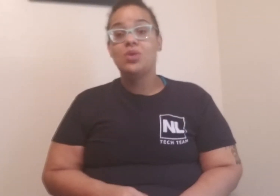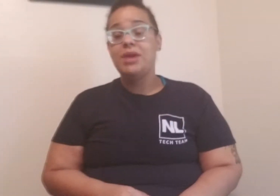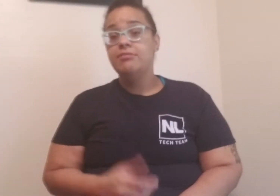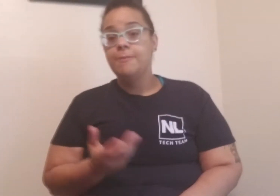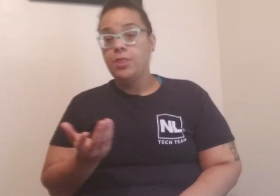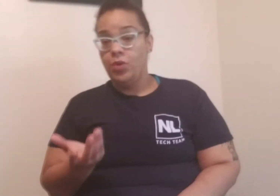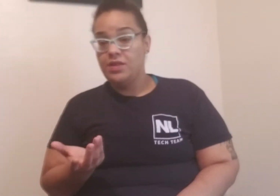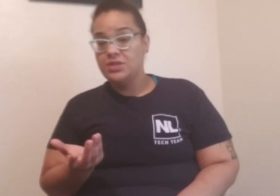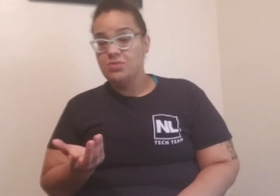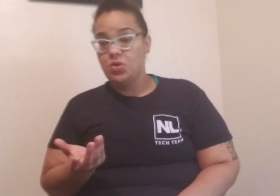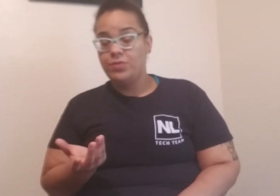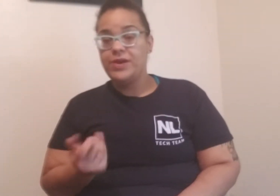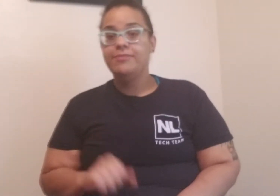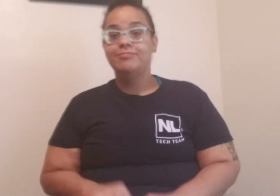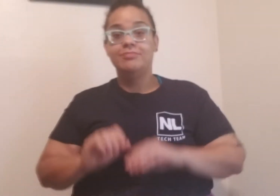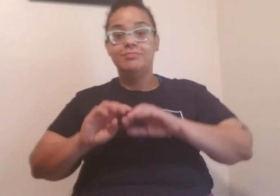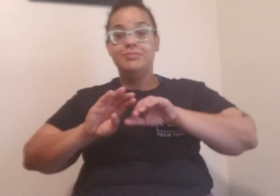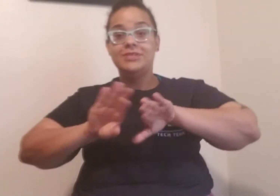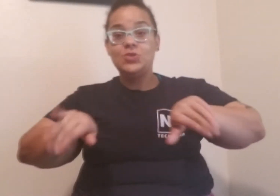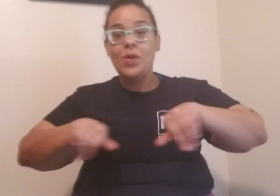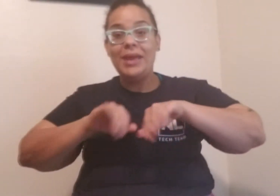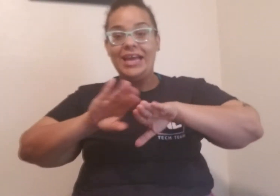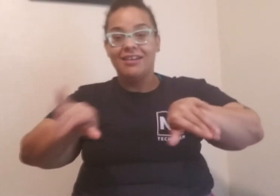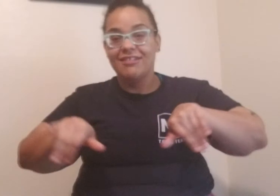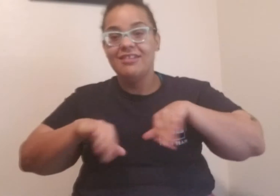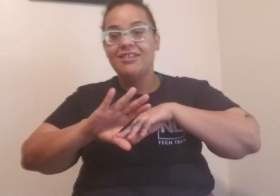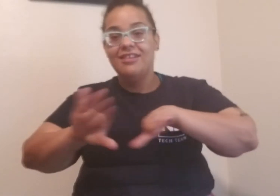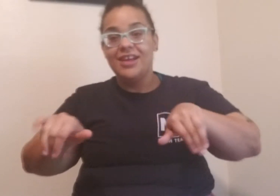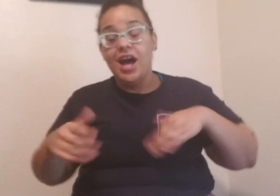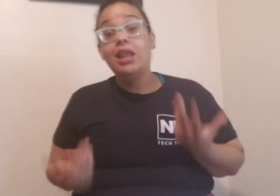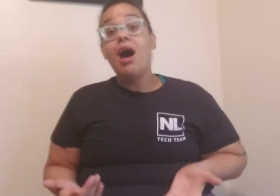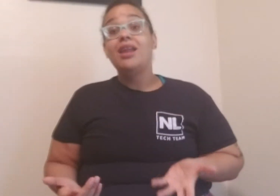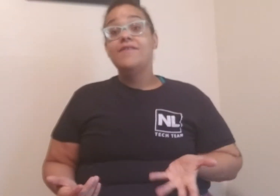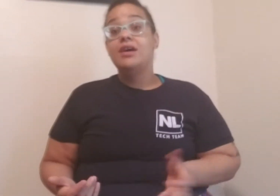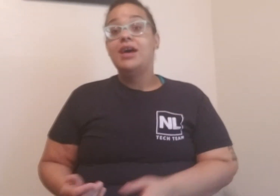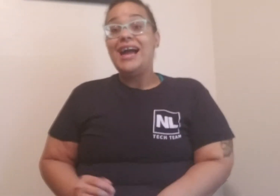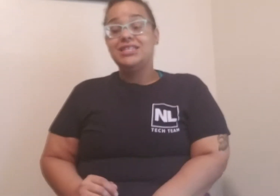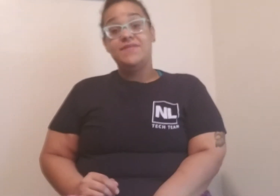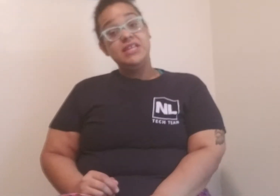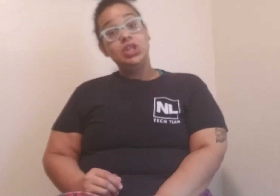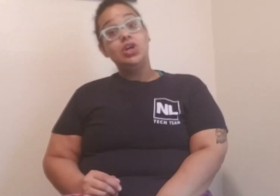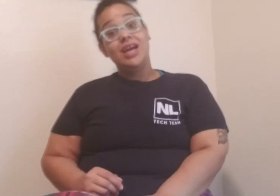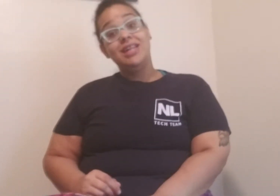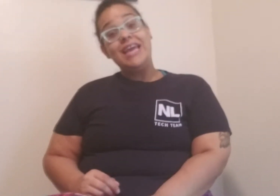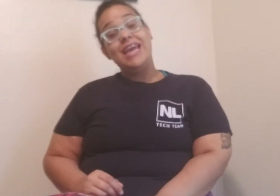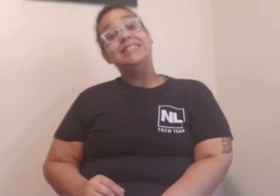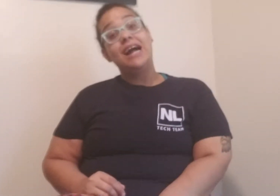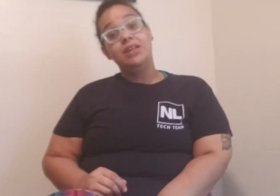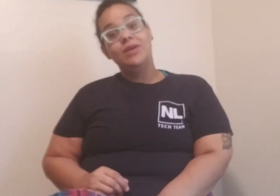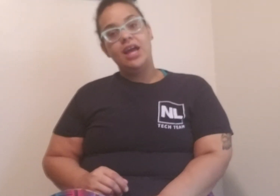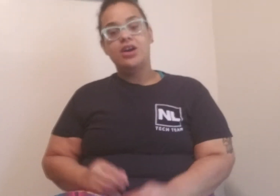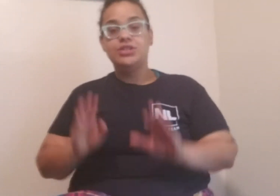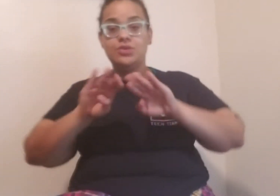swimming, what do you think swimming would be? Swimming. A lot of the activities look like exactly what they are. So